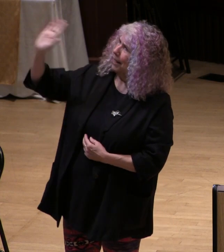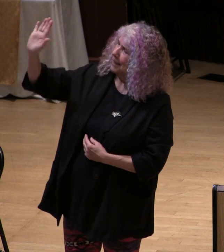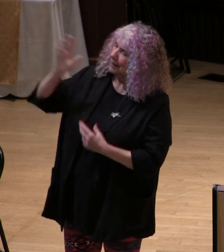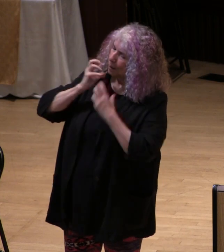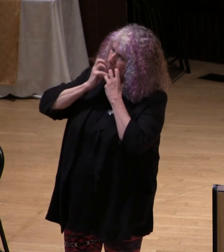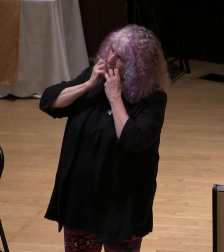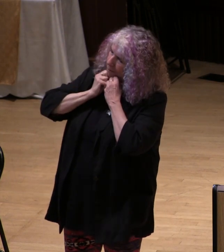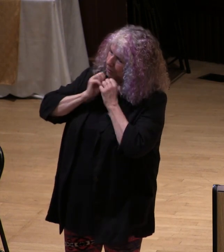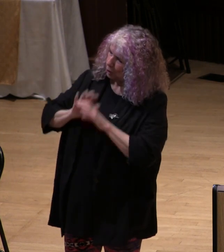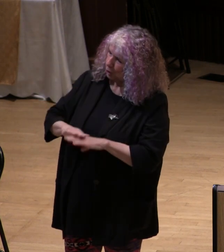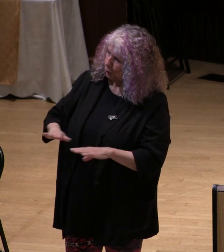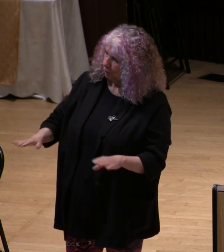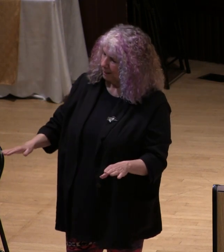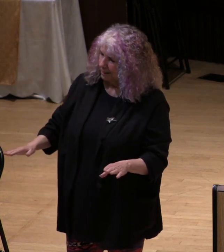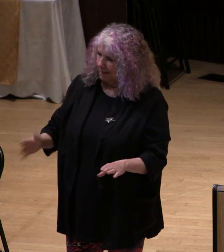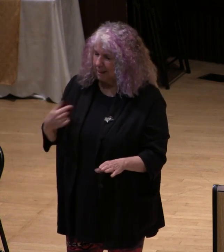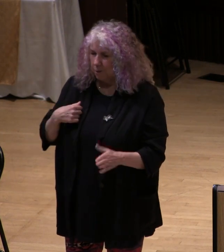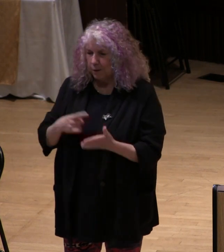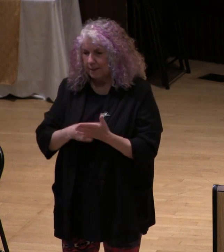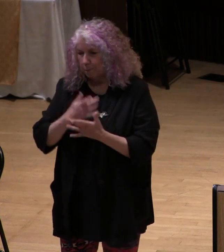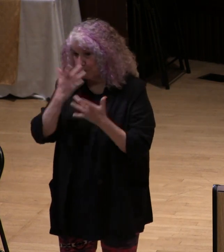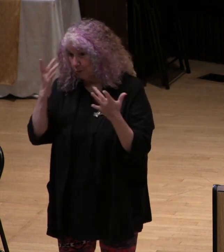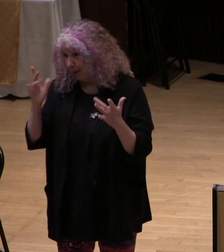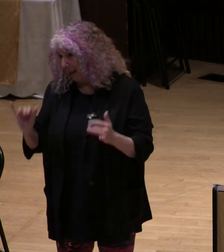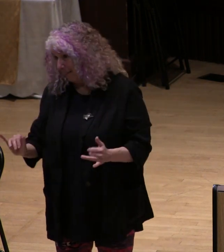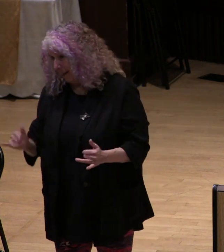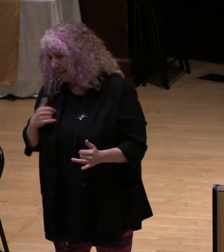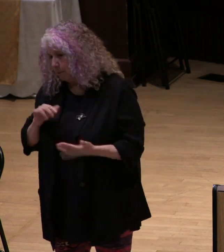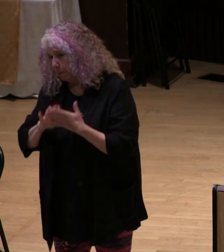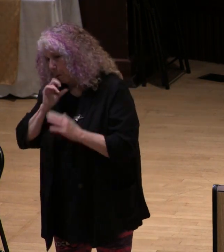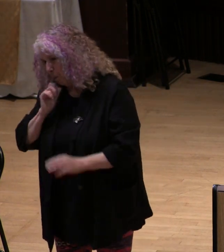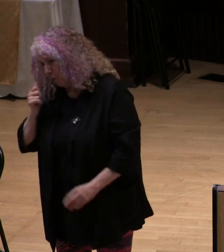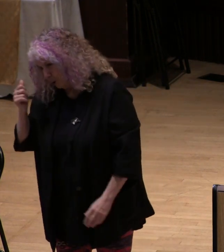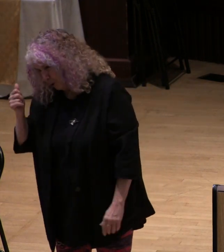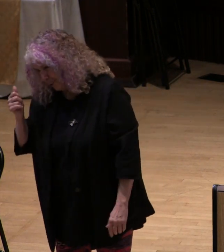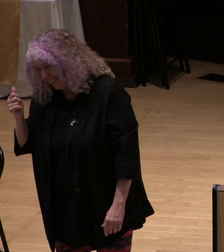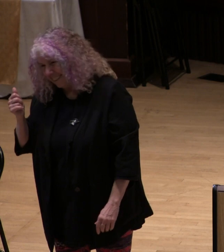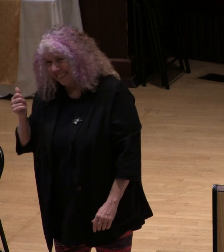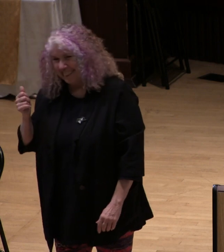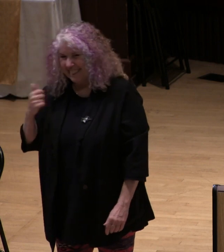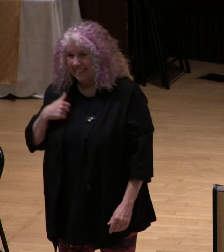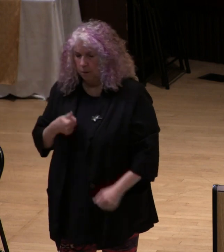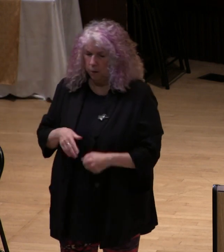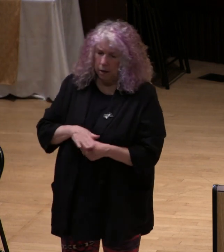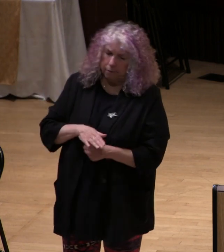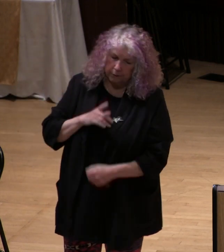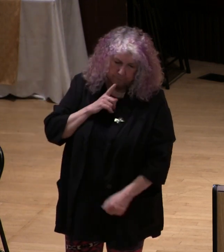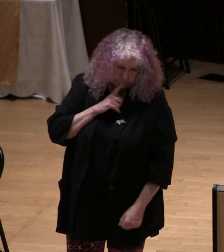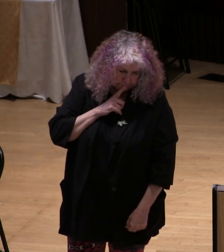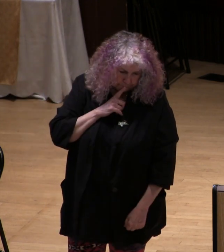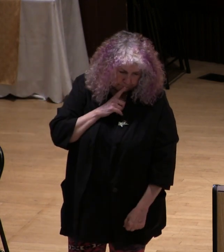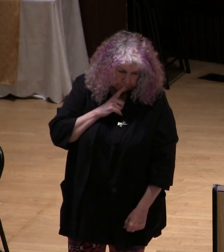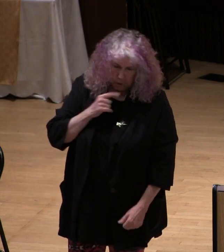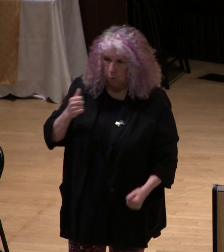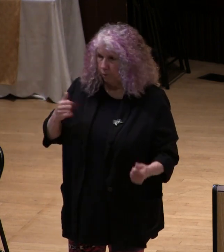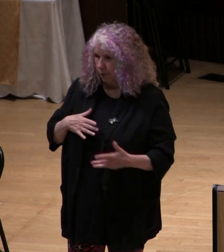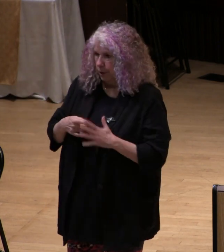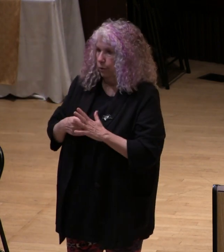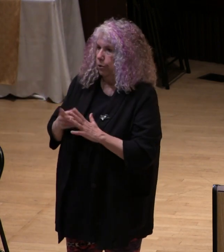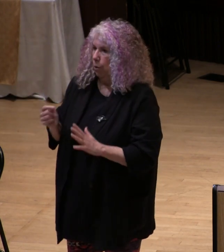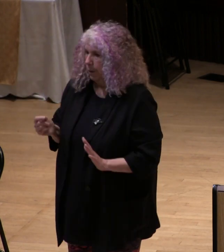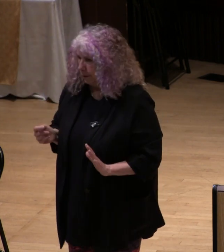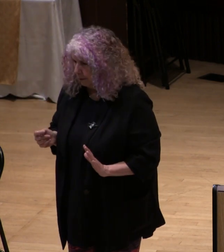children. We sometimes forget that as we get older. We cover it up, or we're afraid to show